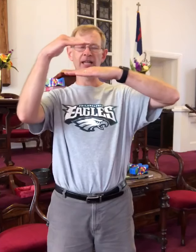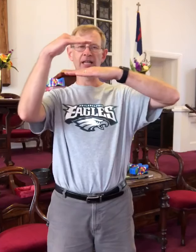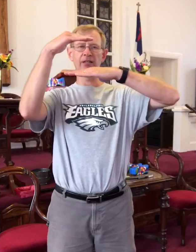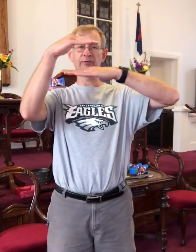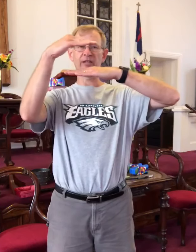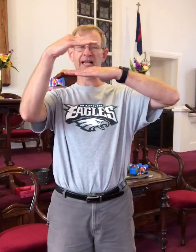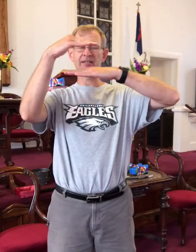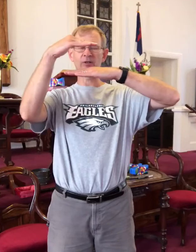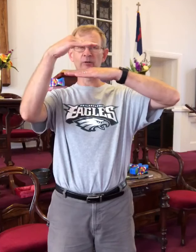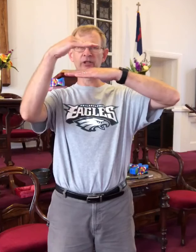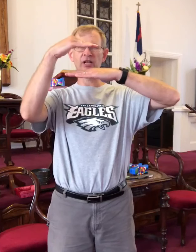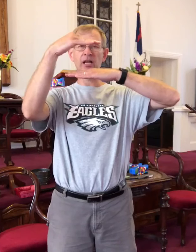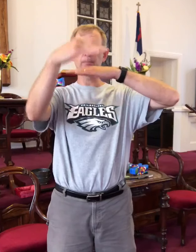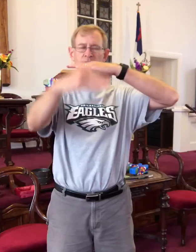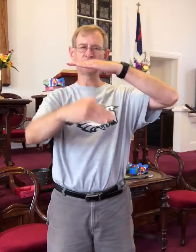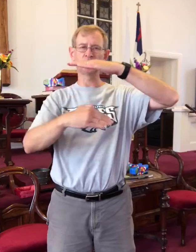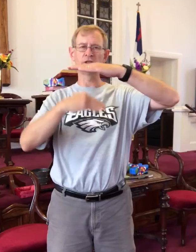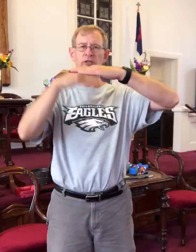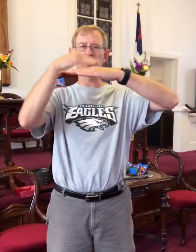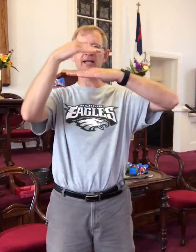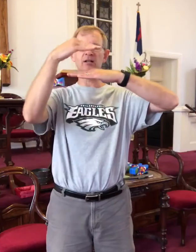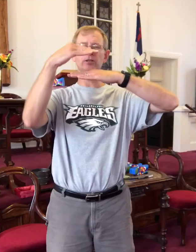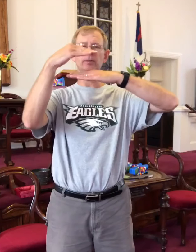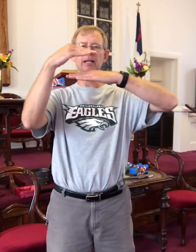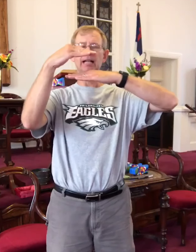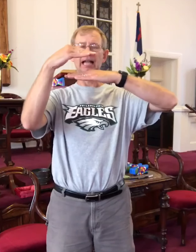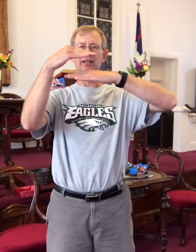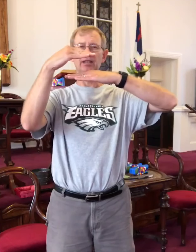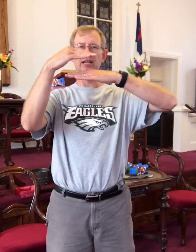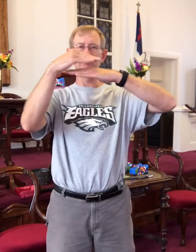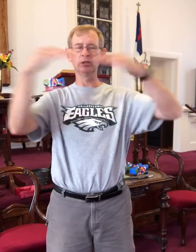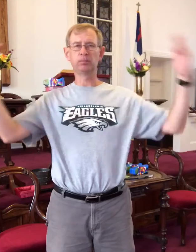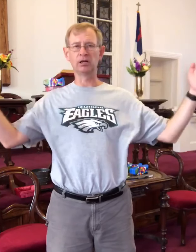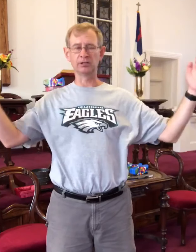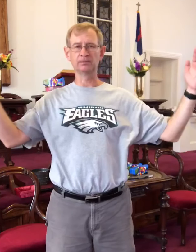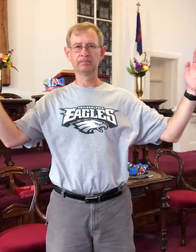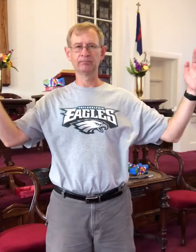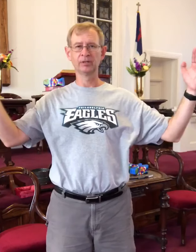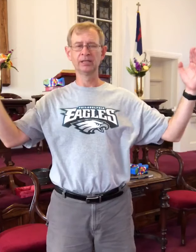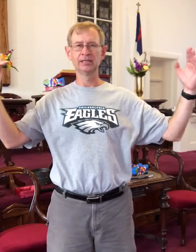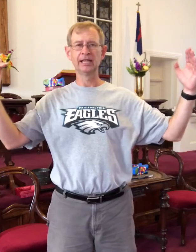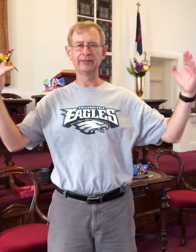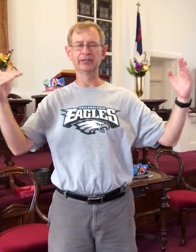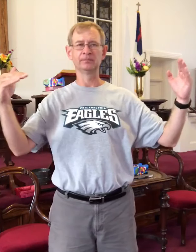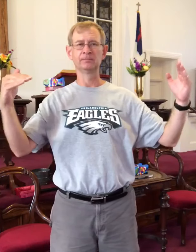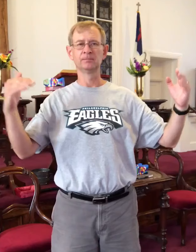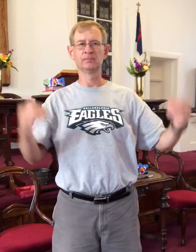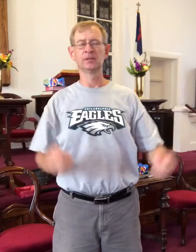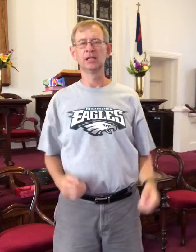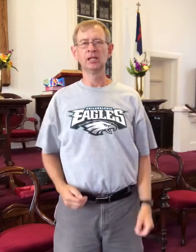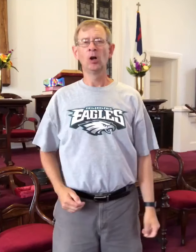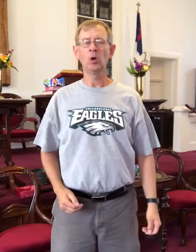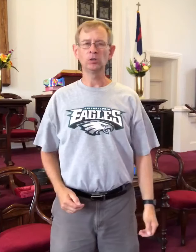hand, flat over the top, circle it around, and then pull apart. Heaven. Holy.